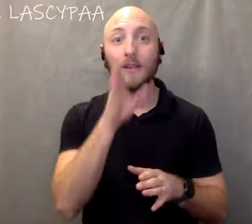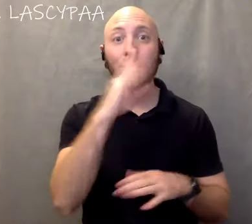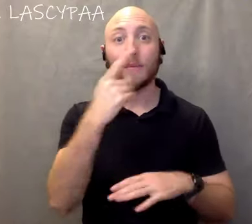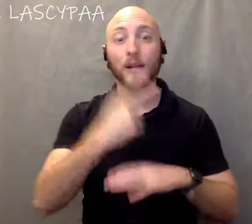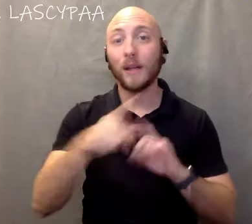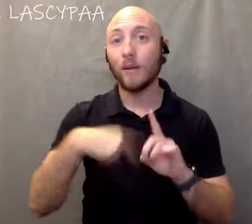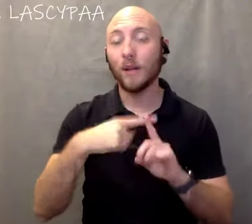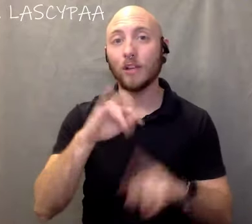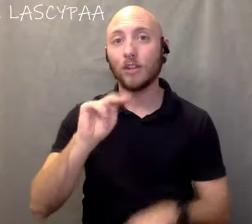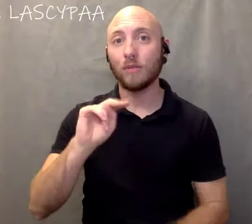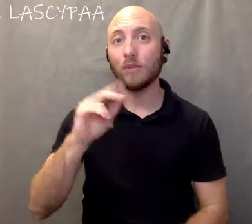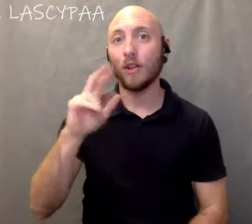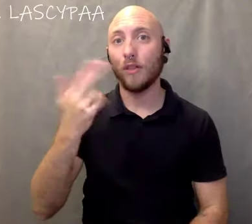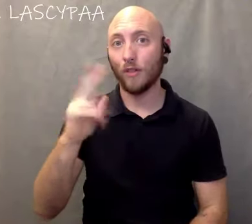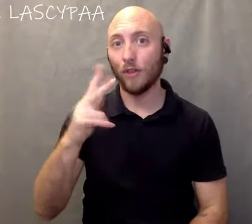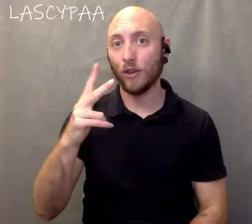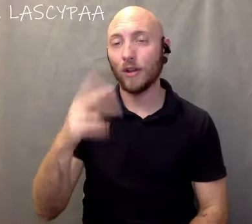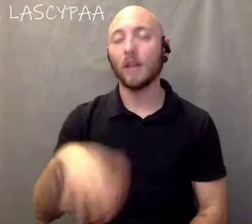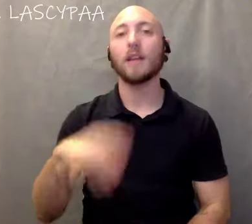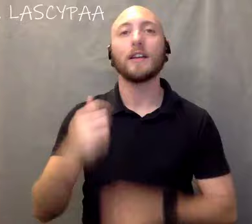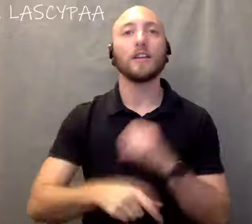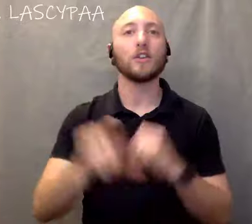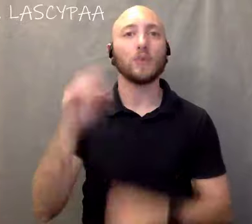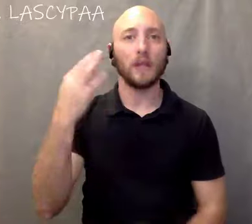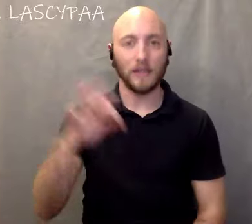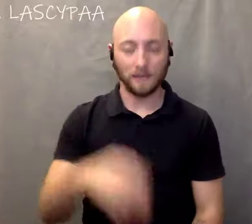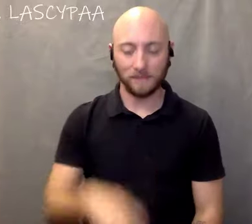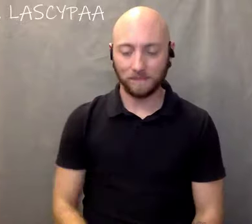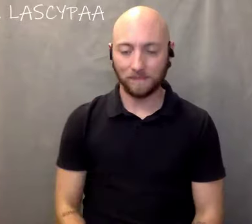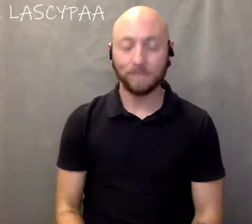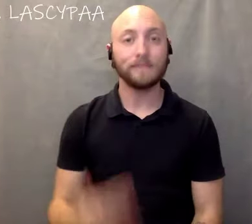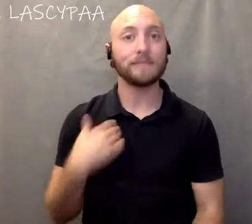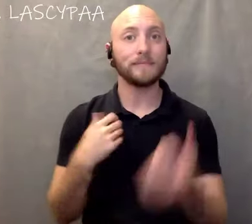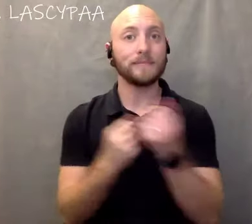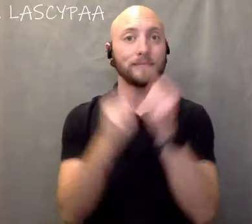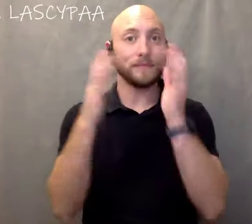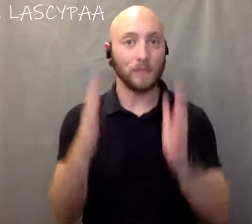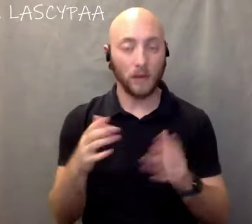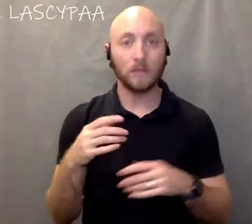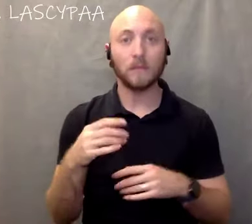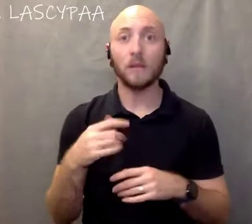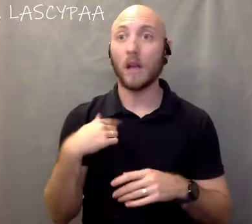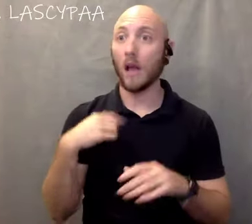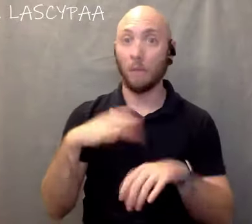19. I have a sponsor. I'm able to sponsor people.